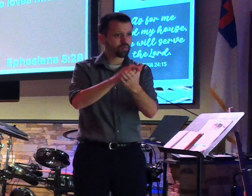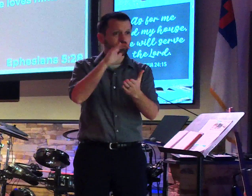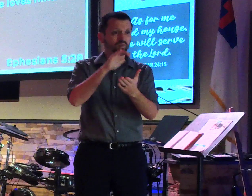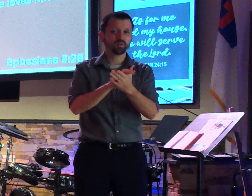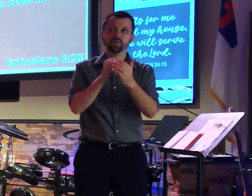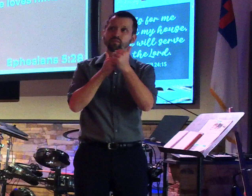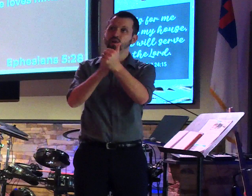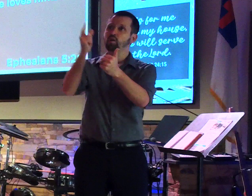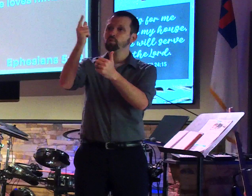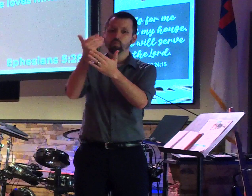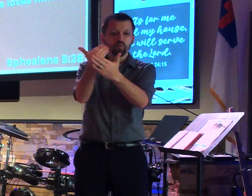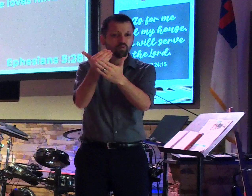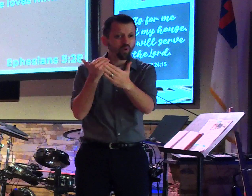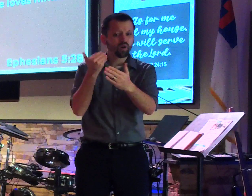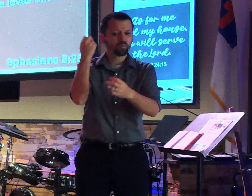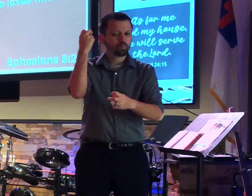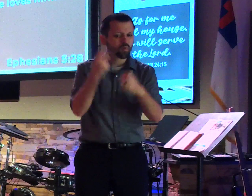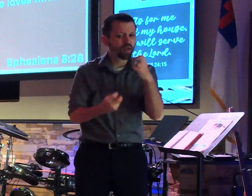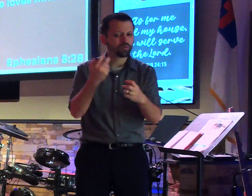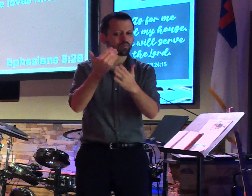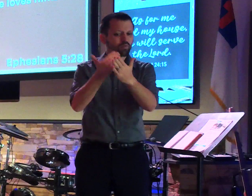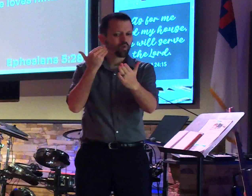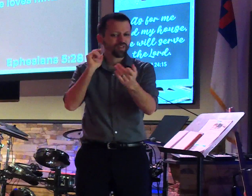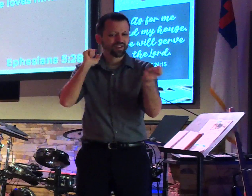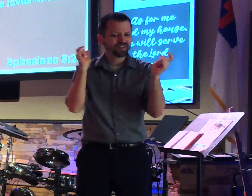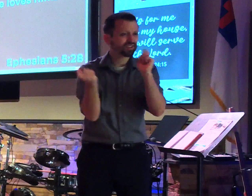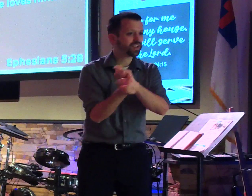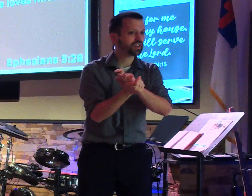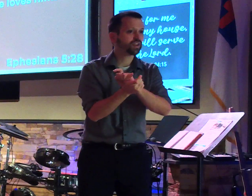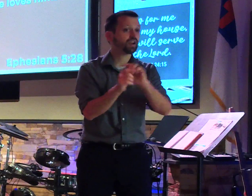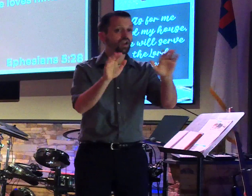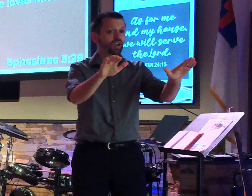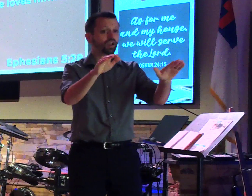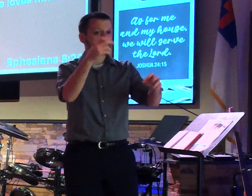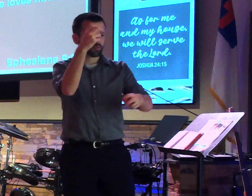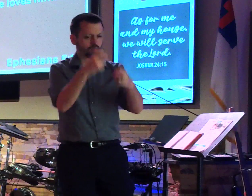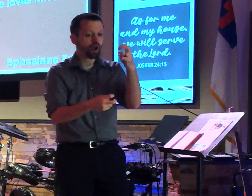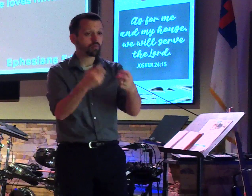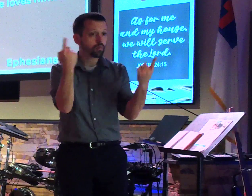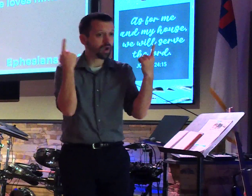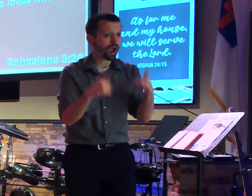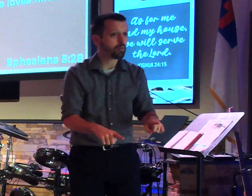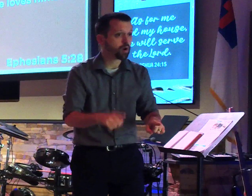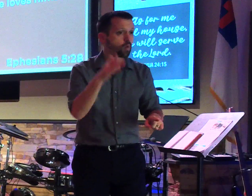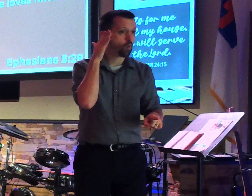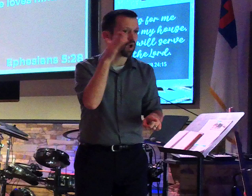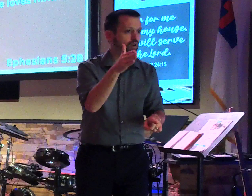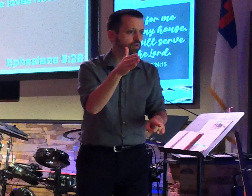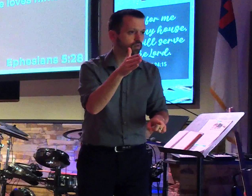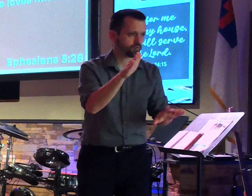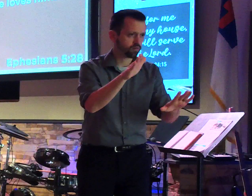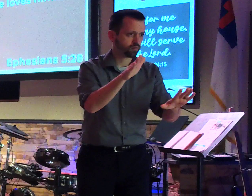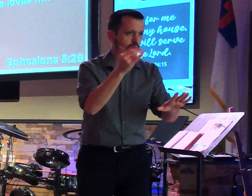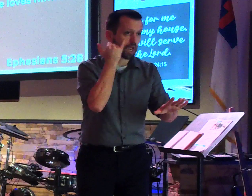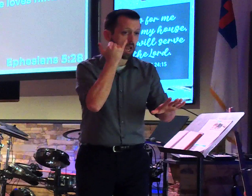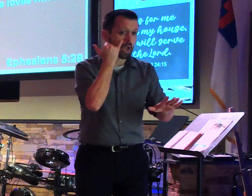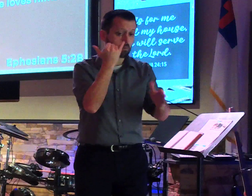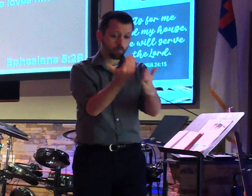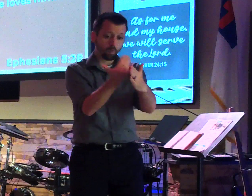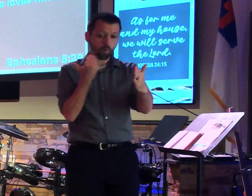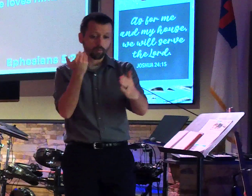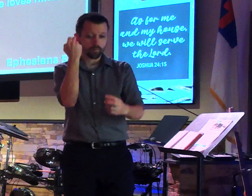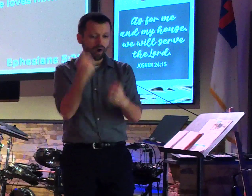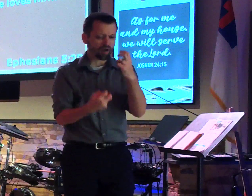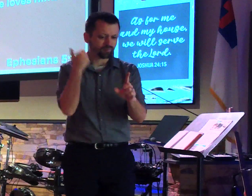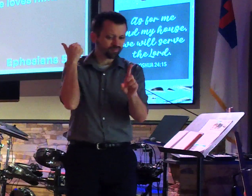the trial ever comes, before the change ever comes, because they're coming. But if you're following Jesus before